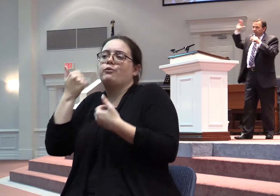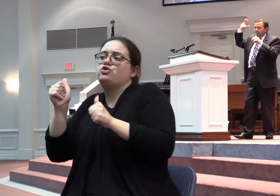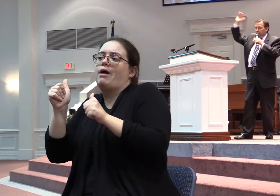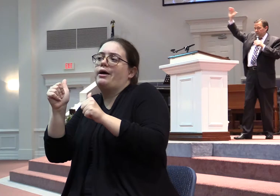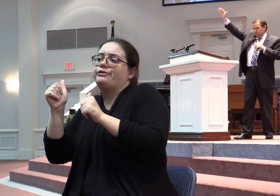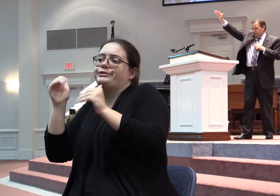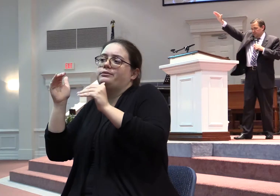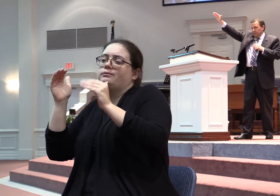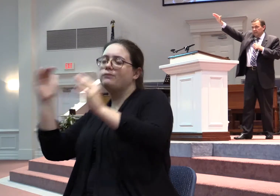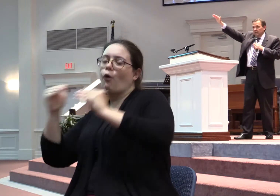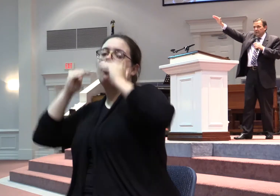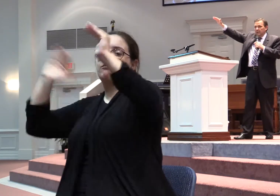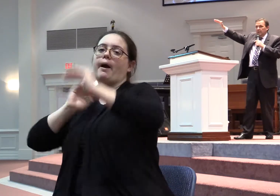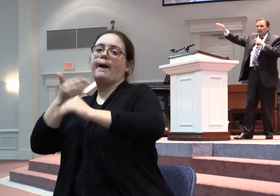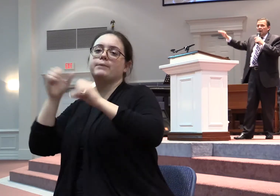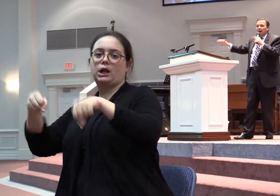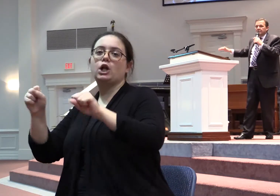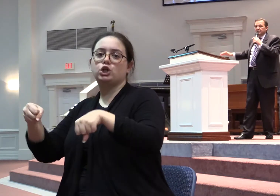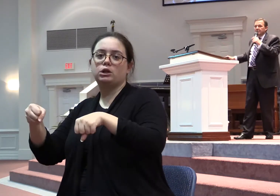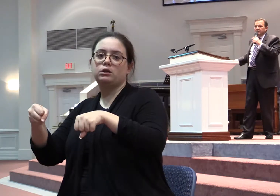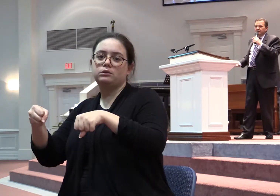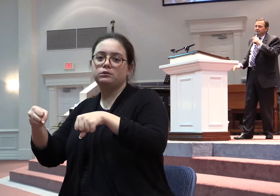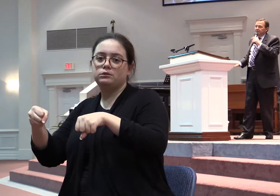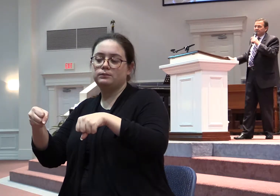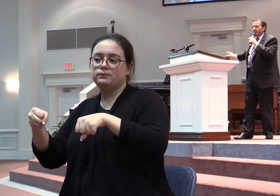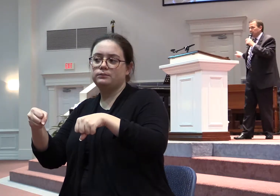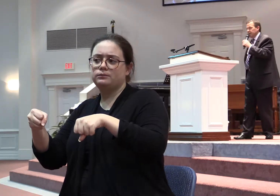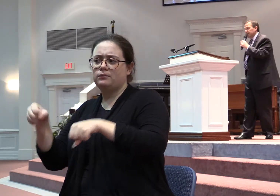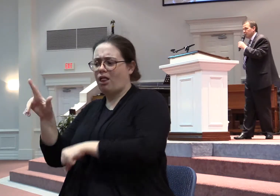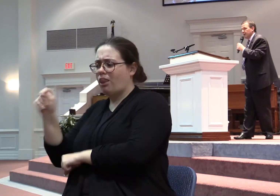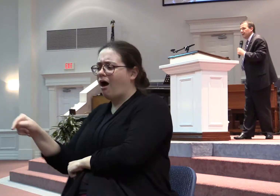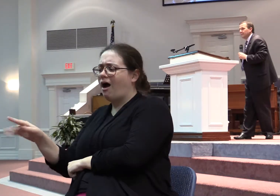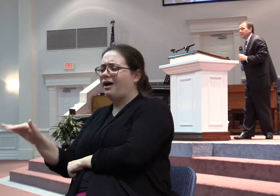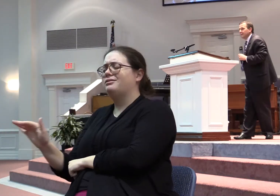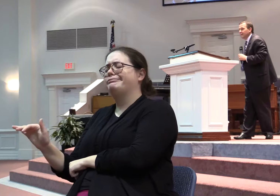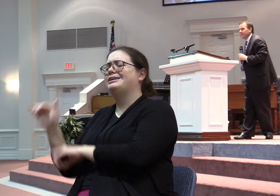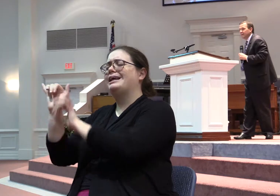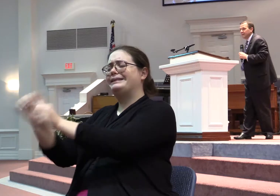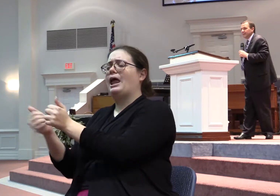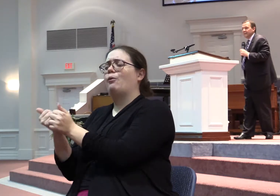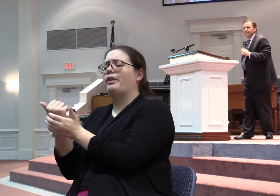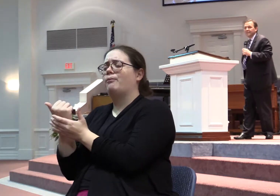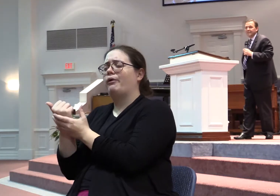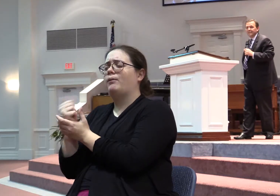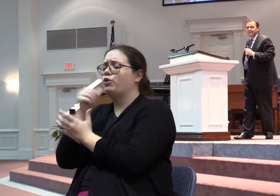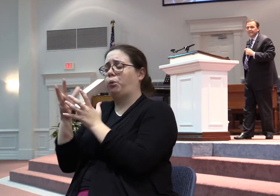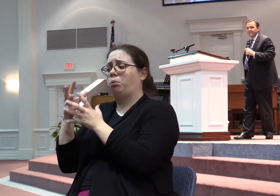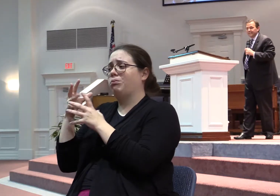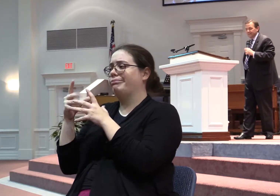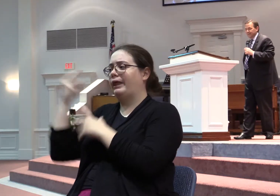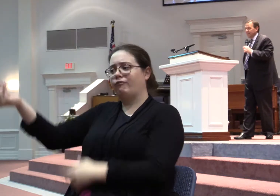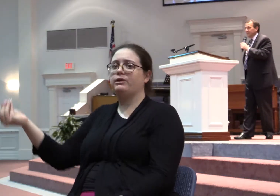our potential. Yes, sir. Lot, just stay with Abraham. All right. Yeah.